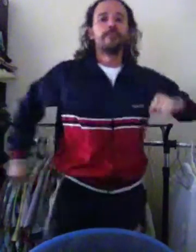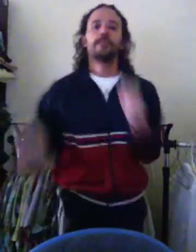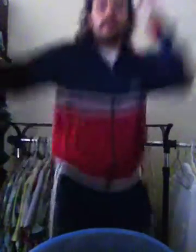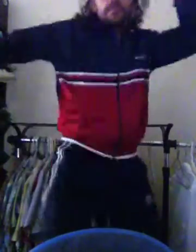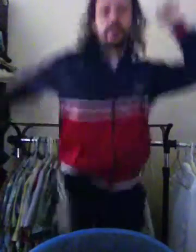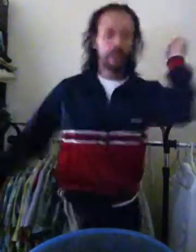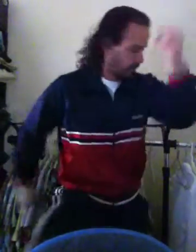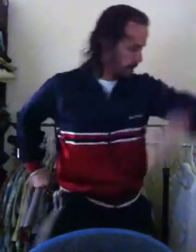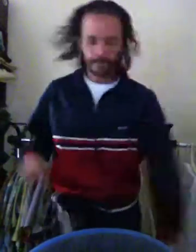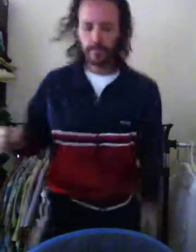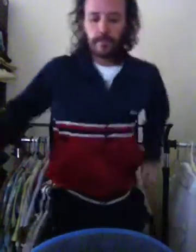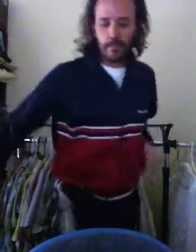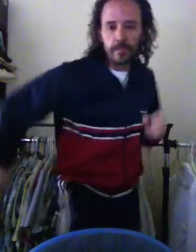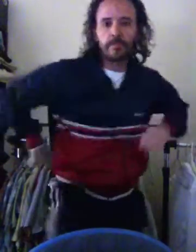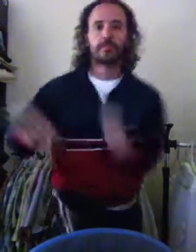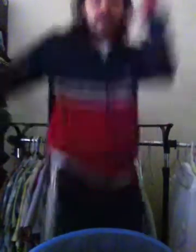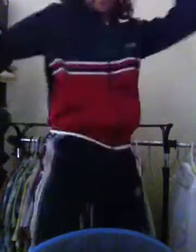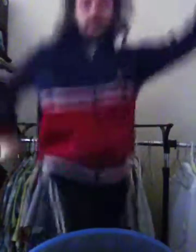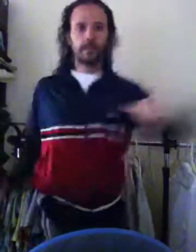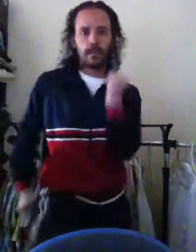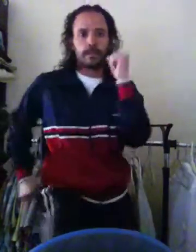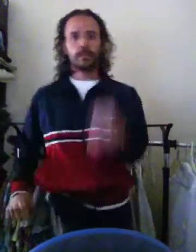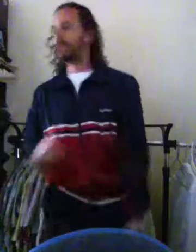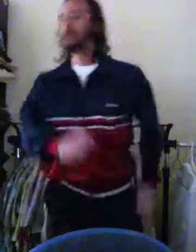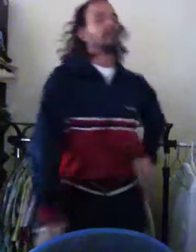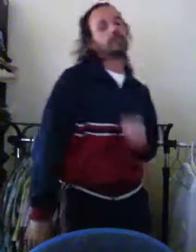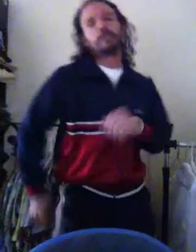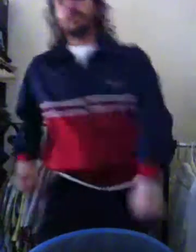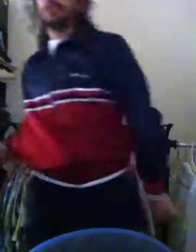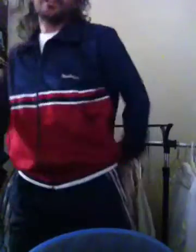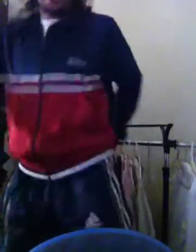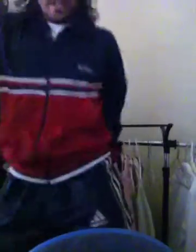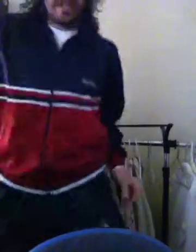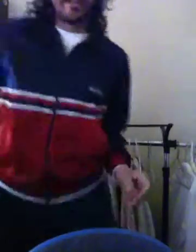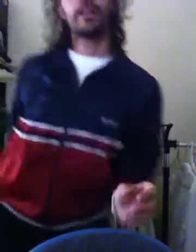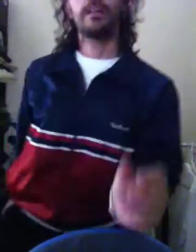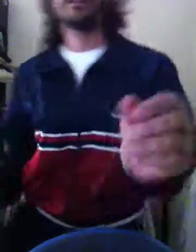up. Don't wake me up. Don't wake me up.